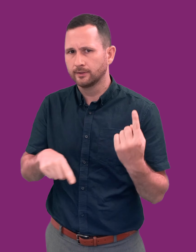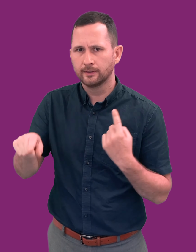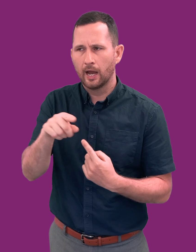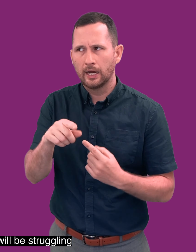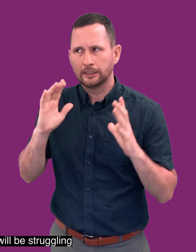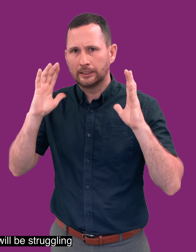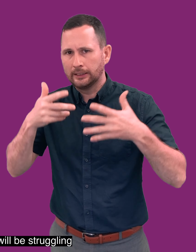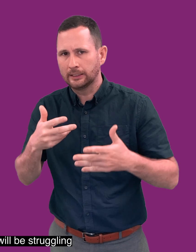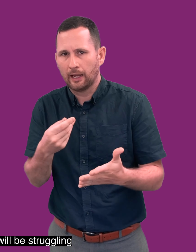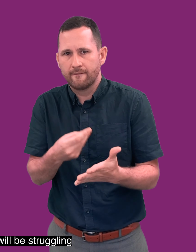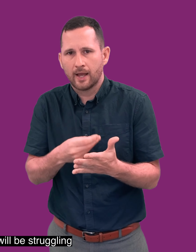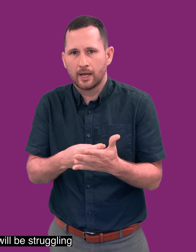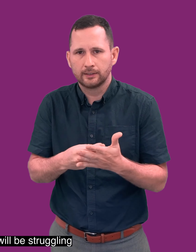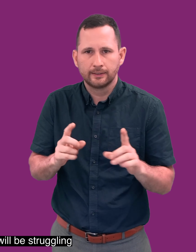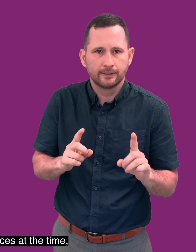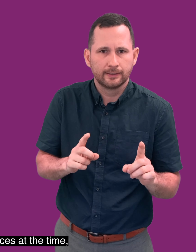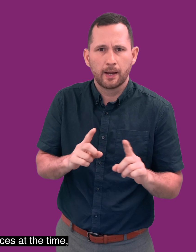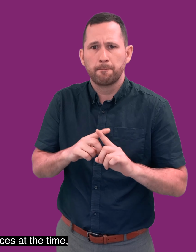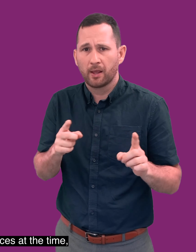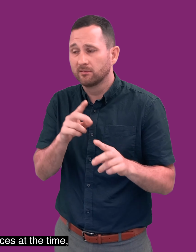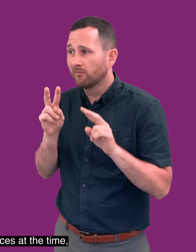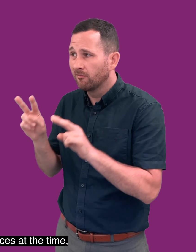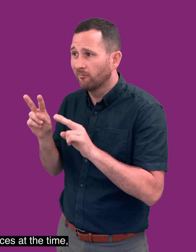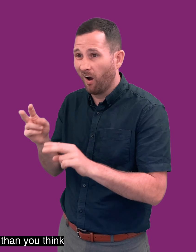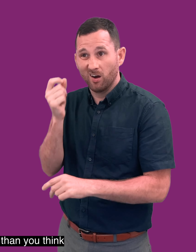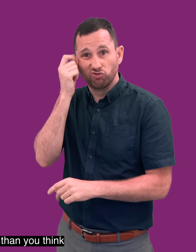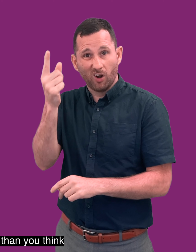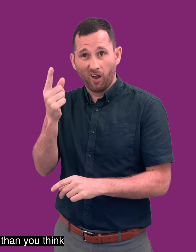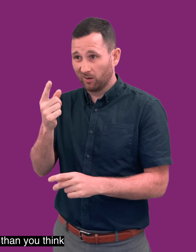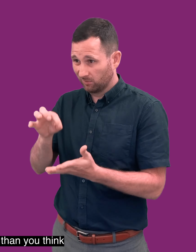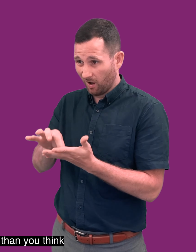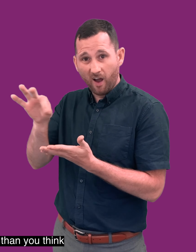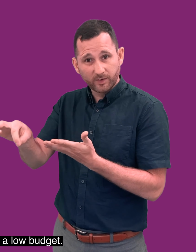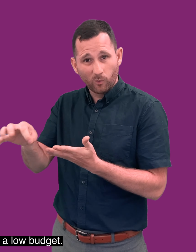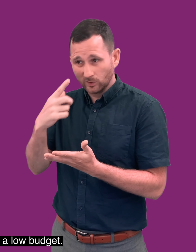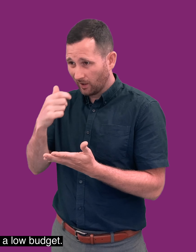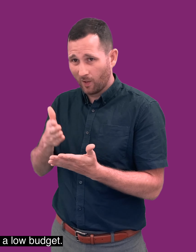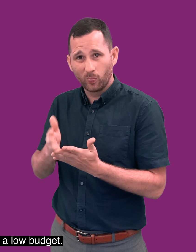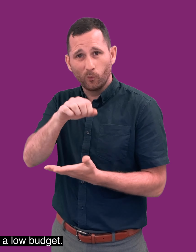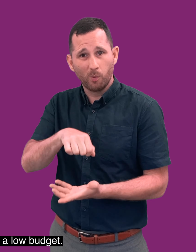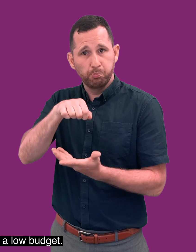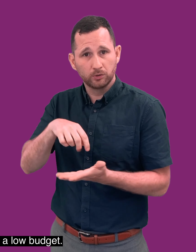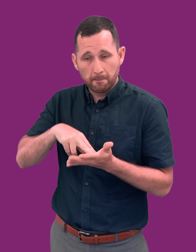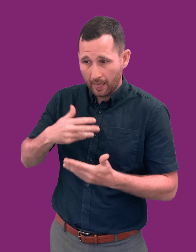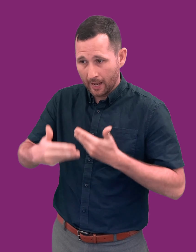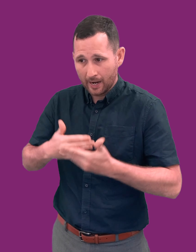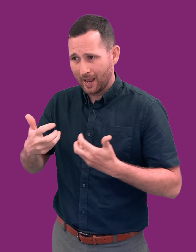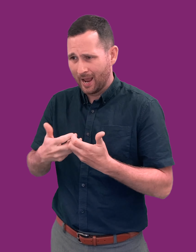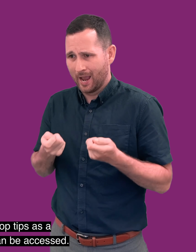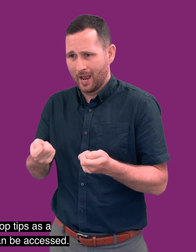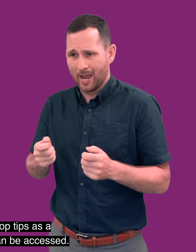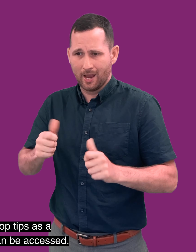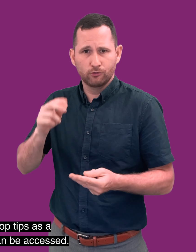Lots of people will be struggling with their finances at the time, but it's easier than you think to eat well on a low budget. Try these